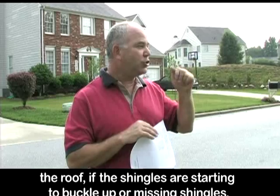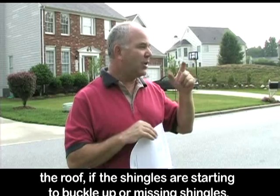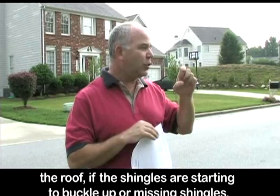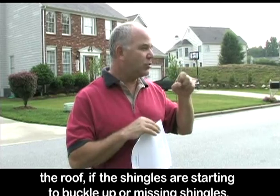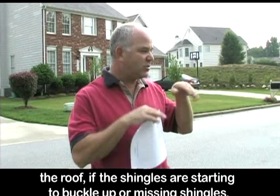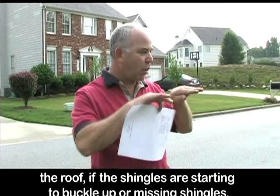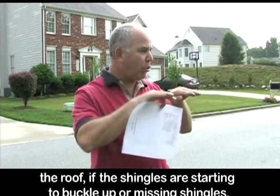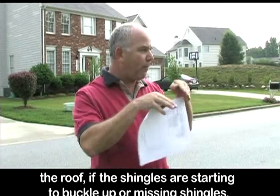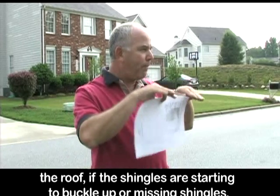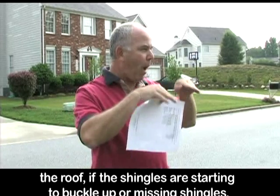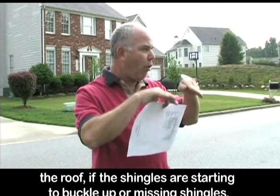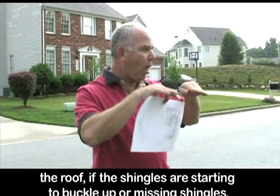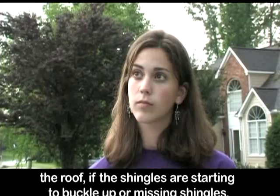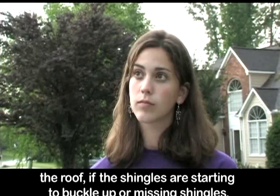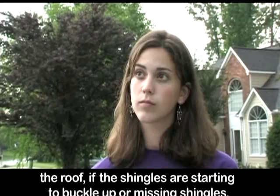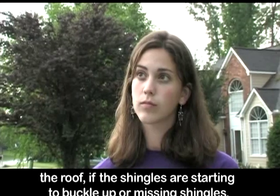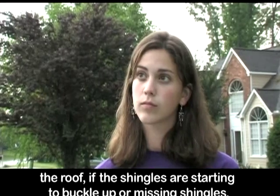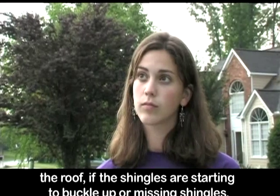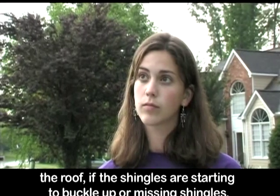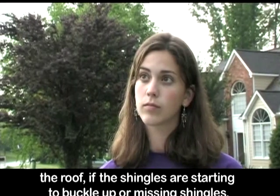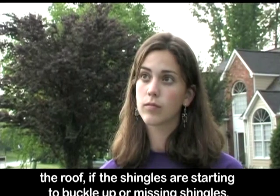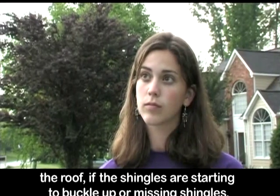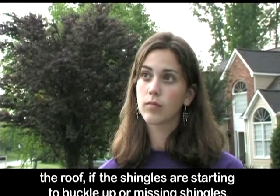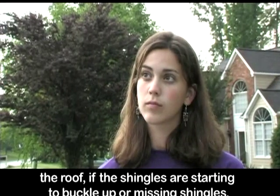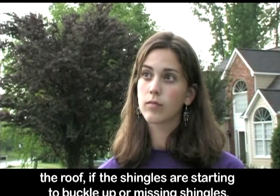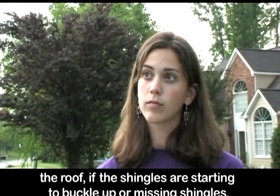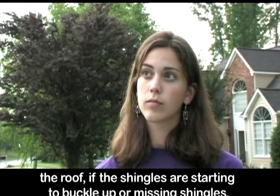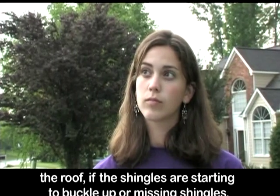jingle to start to back it up. Or making jingle.